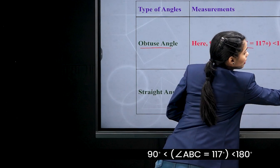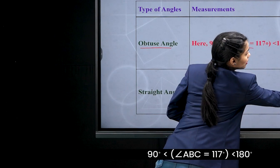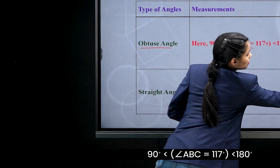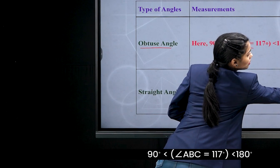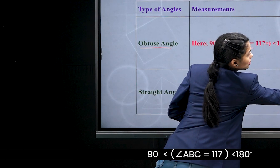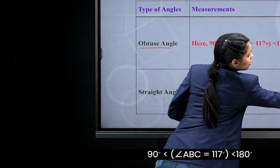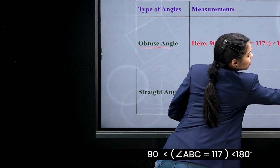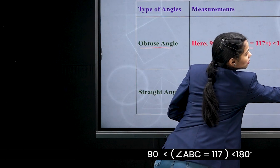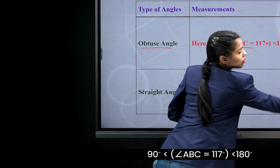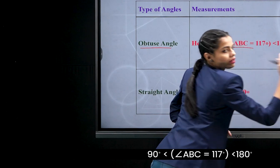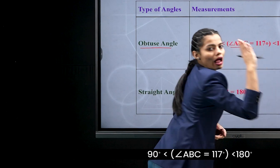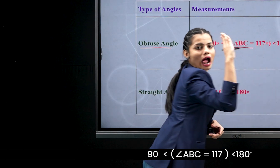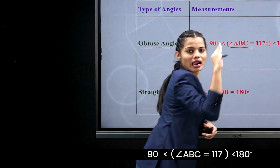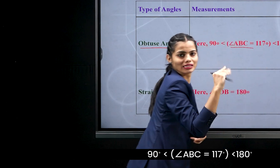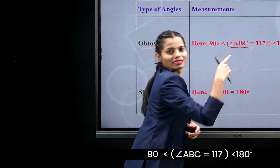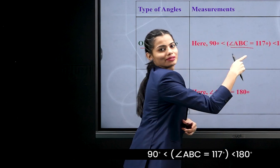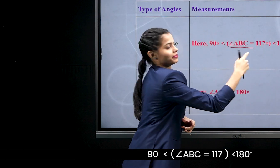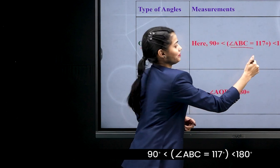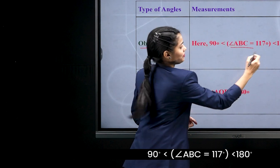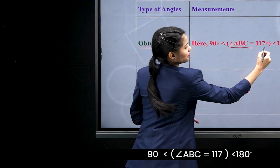than 180 degree.